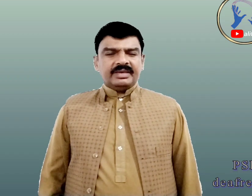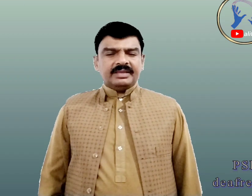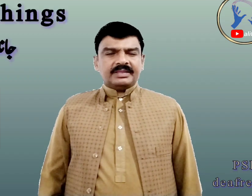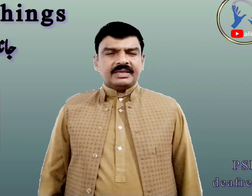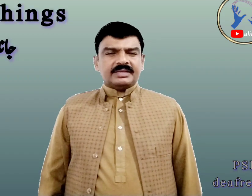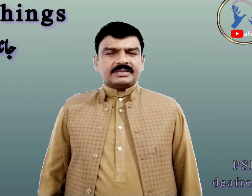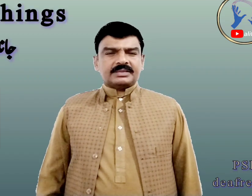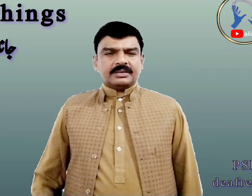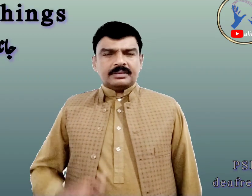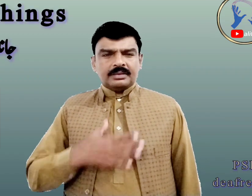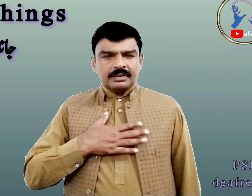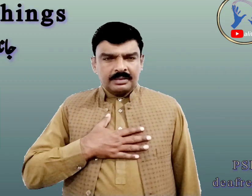living things,